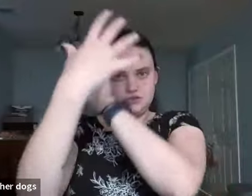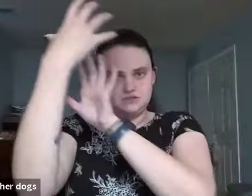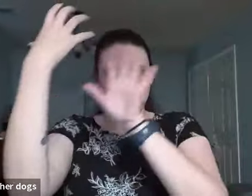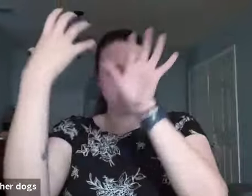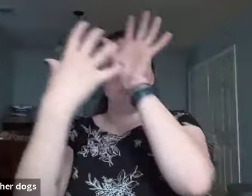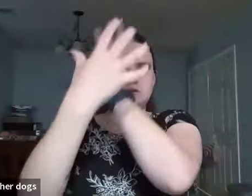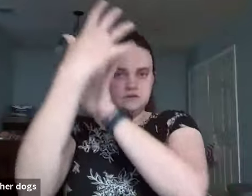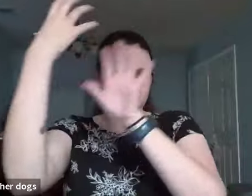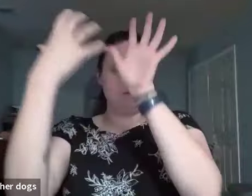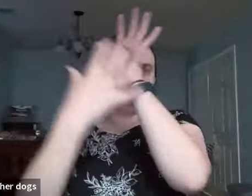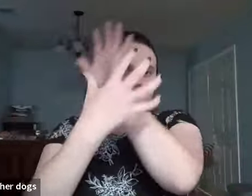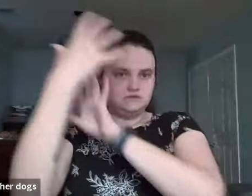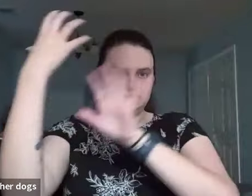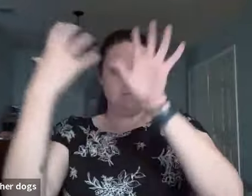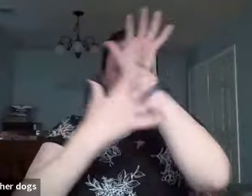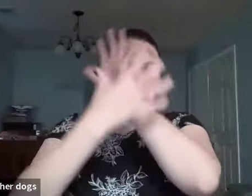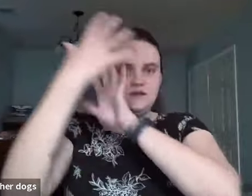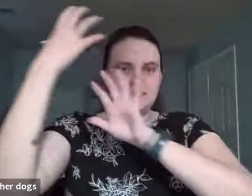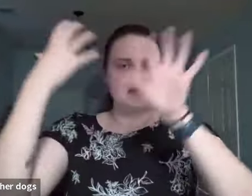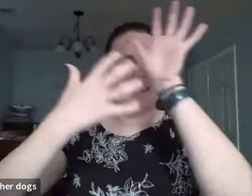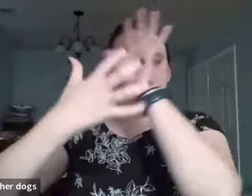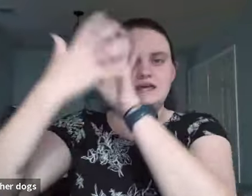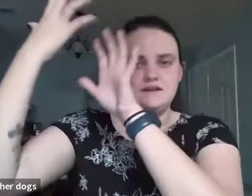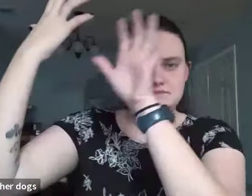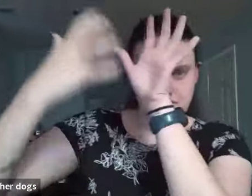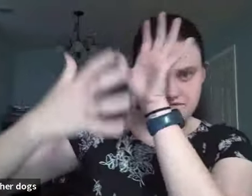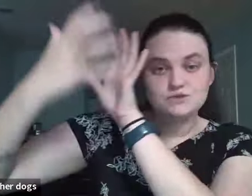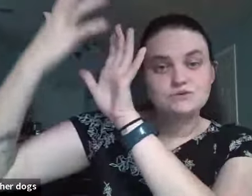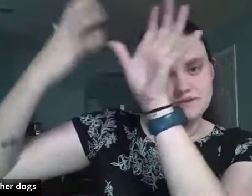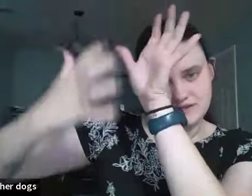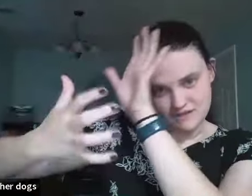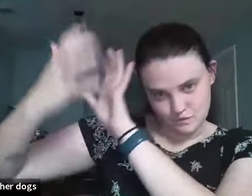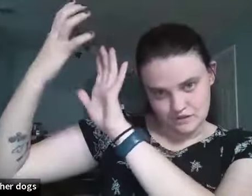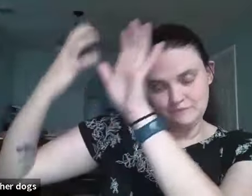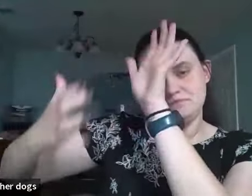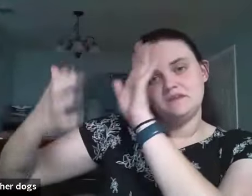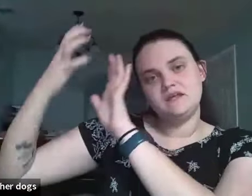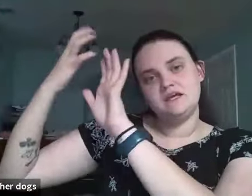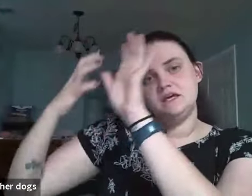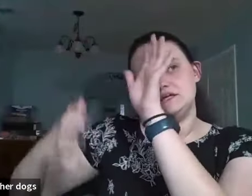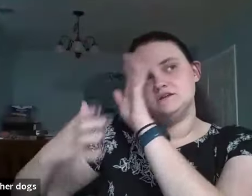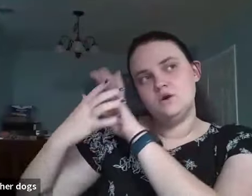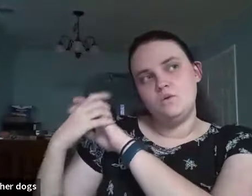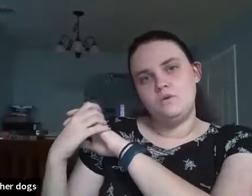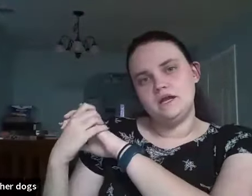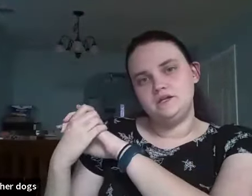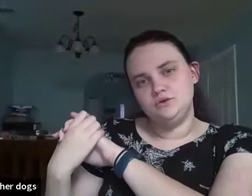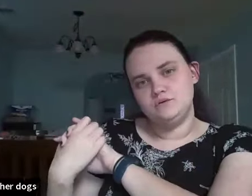Confused. Confused. And my visual for this one is when you